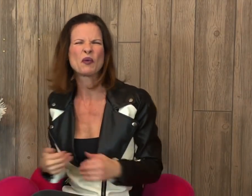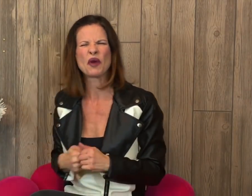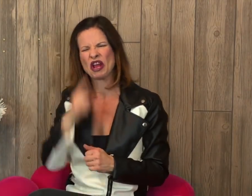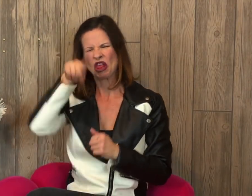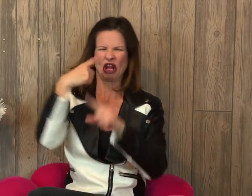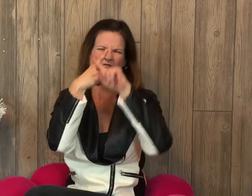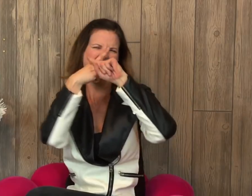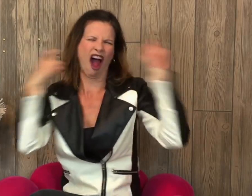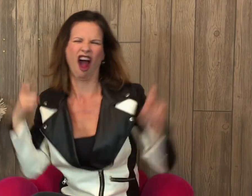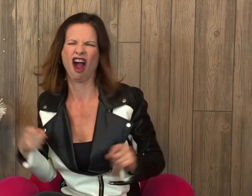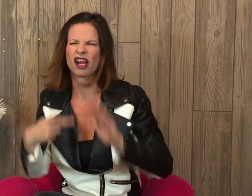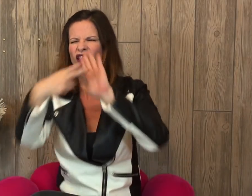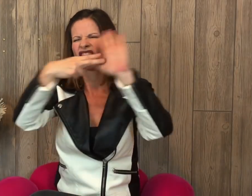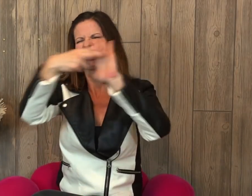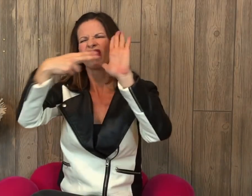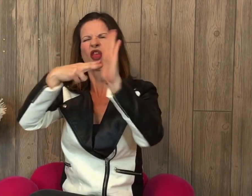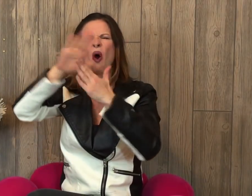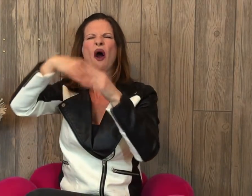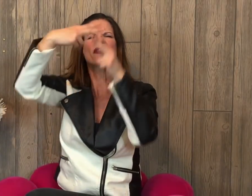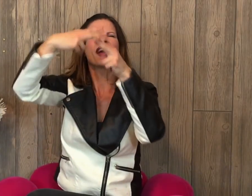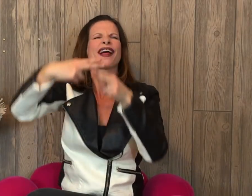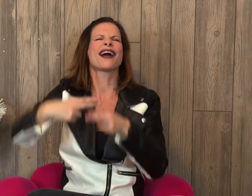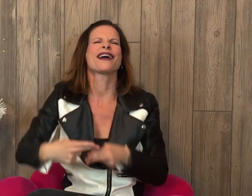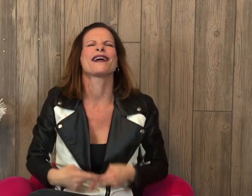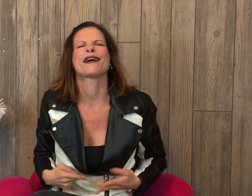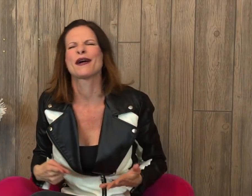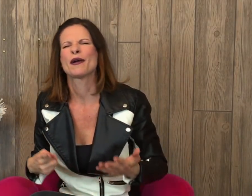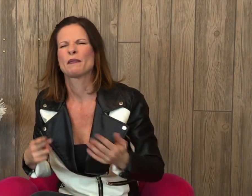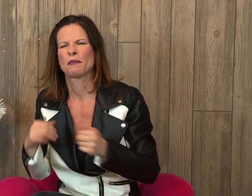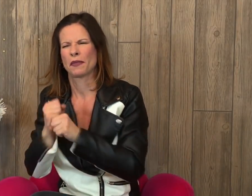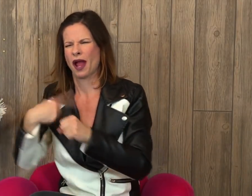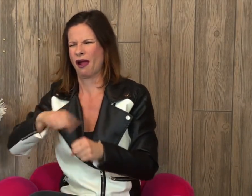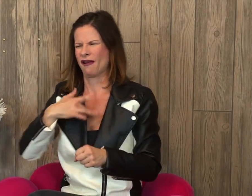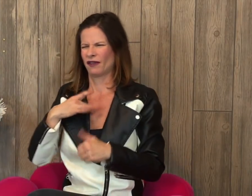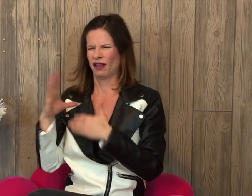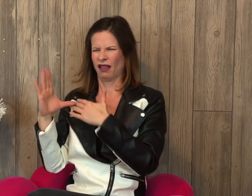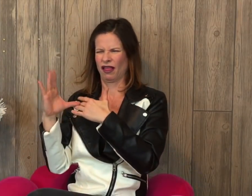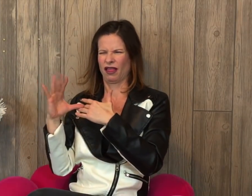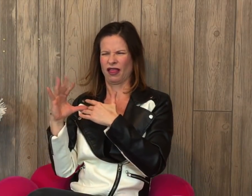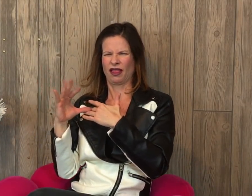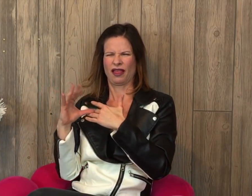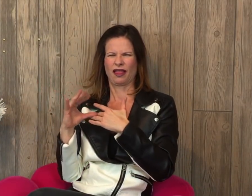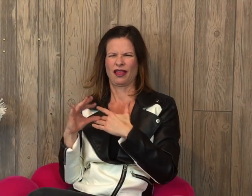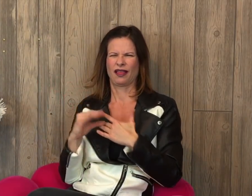you're ugly. All the names in the book make us feel terrible about ourselves.